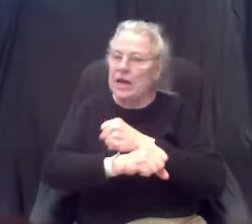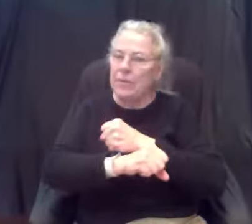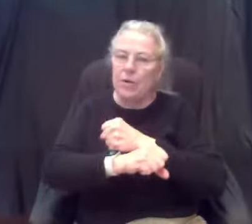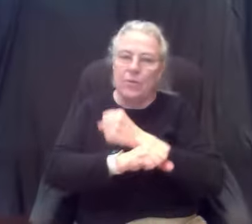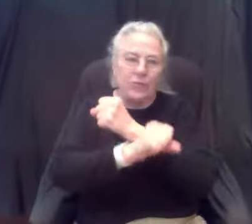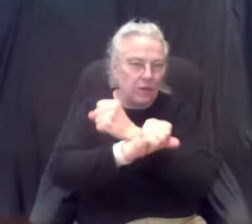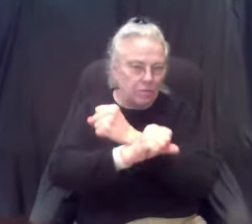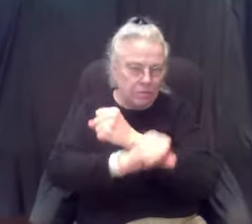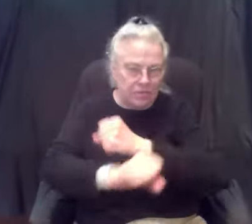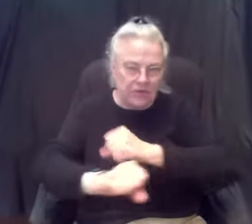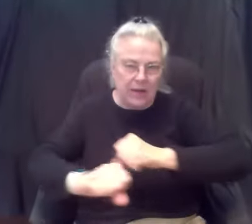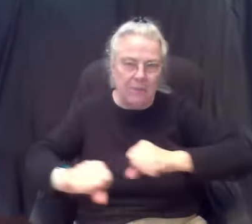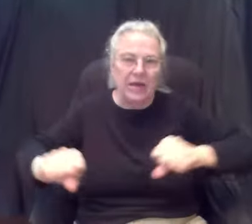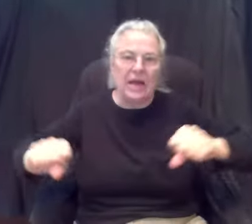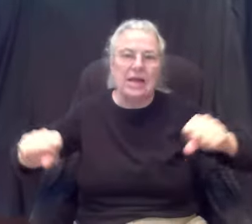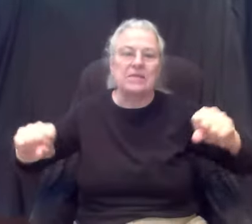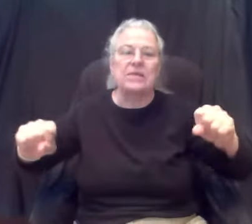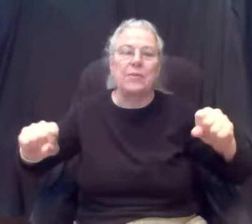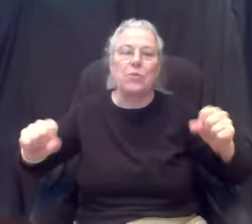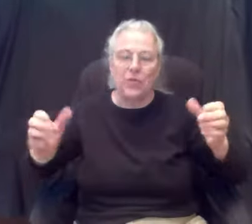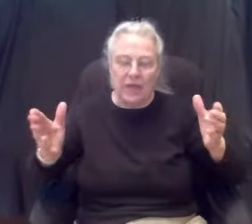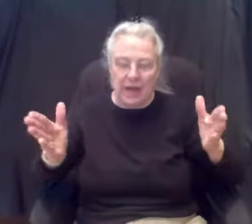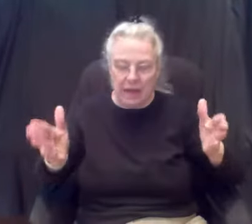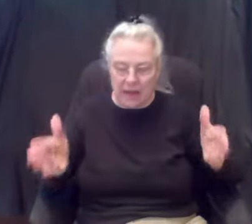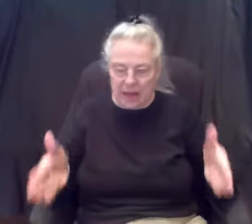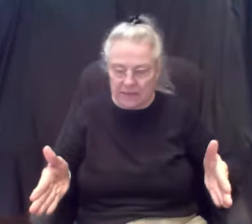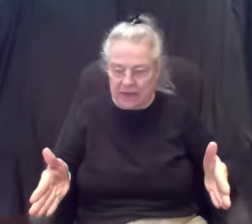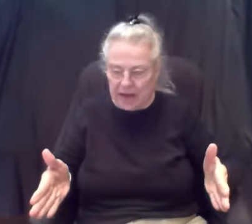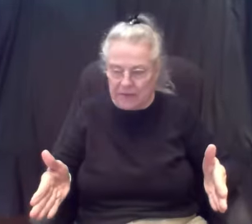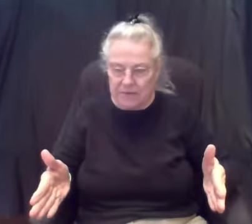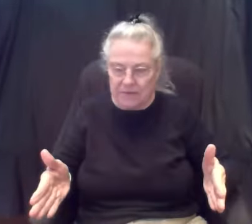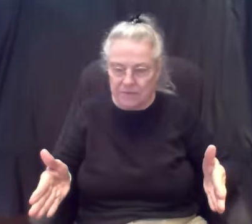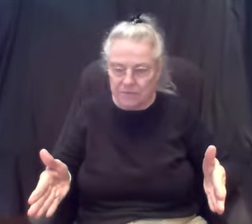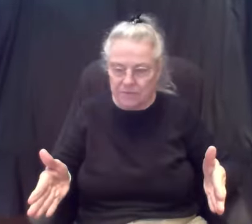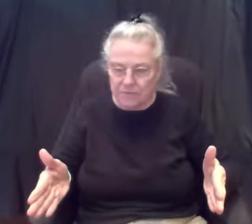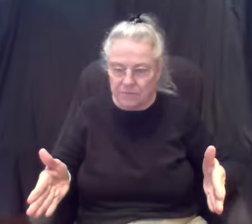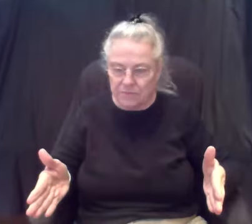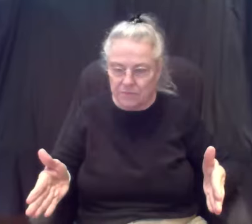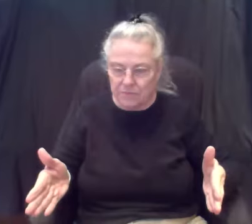Redeemer, same thing except with the S hands.